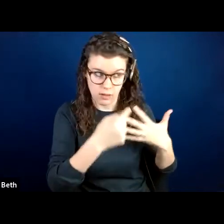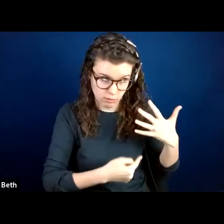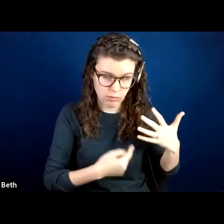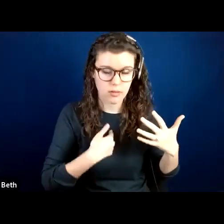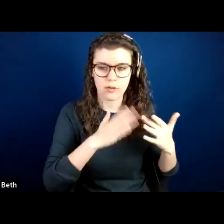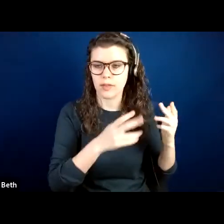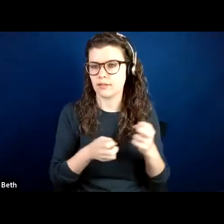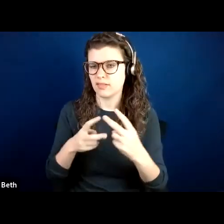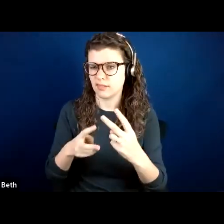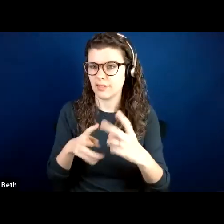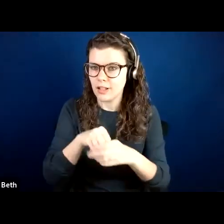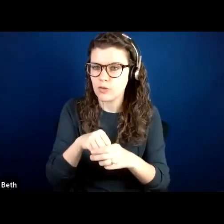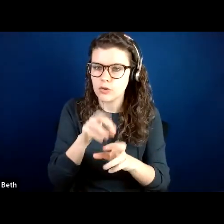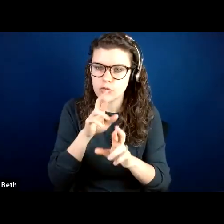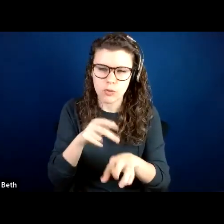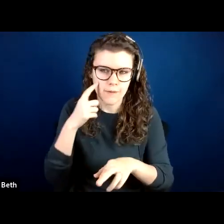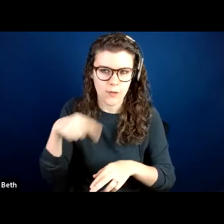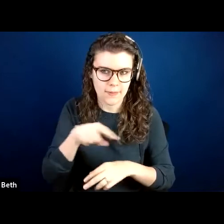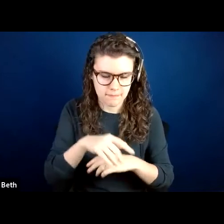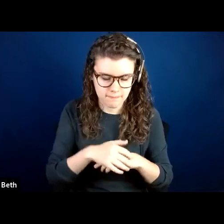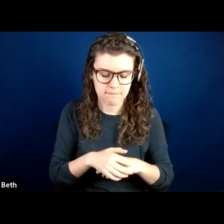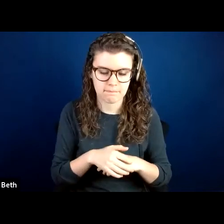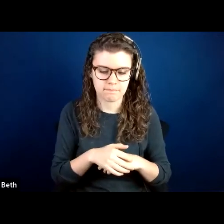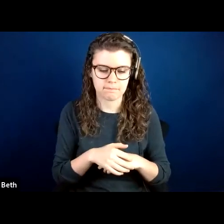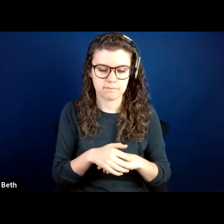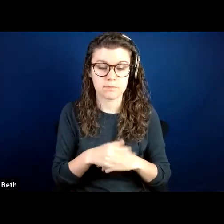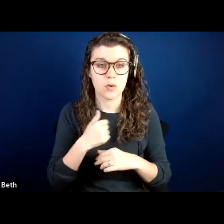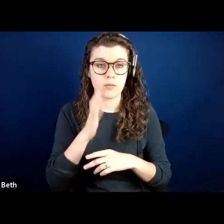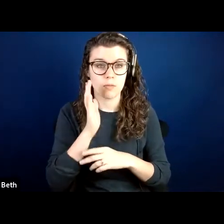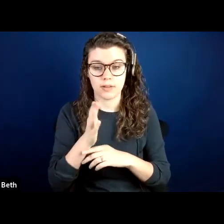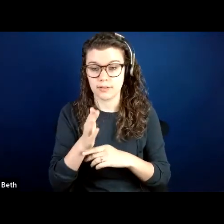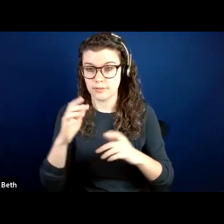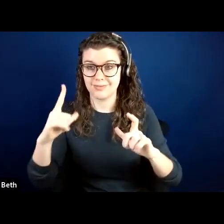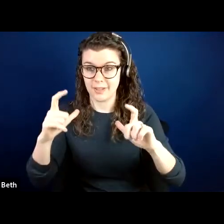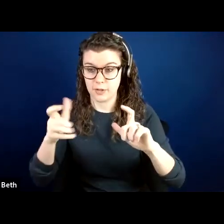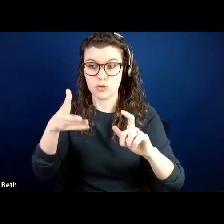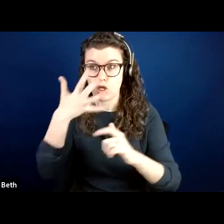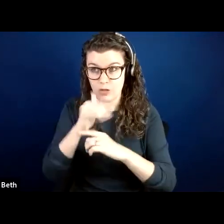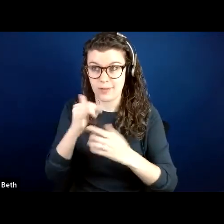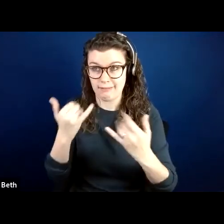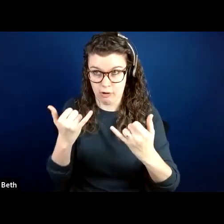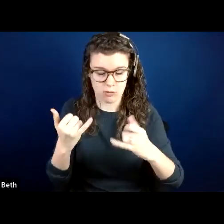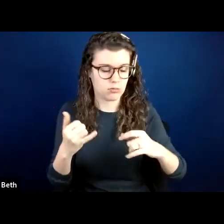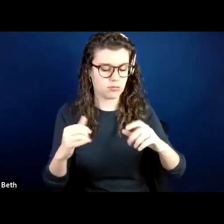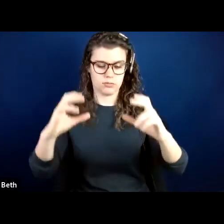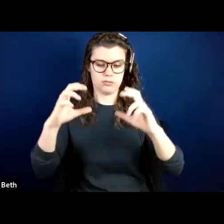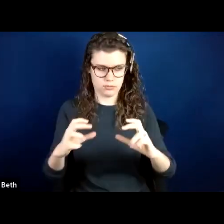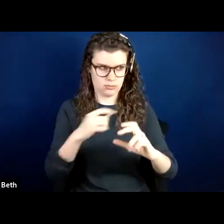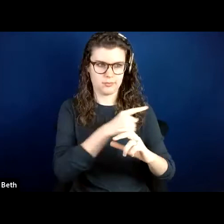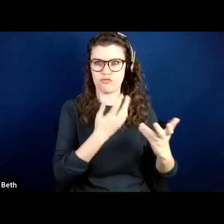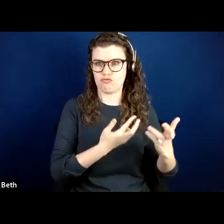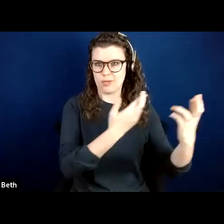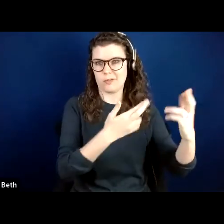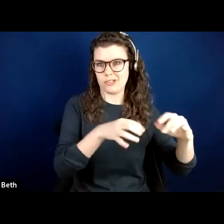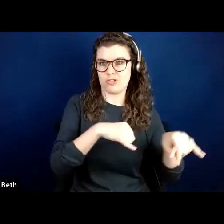a recommendation under that. I think it's, some of the